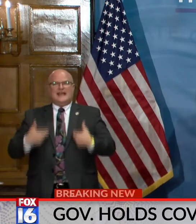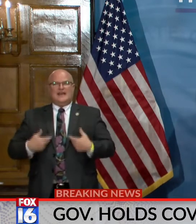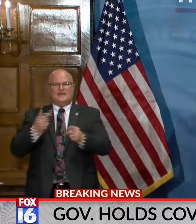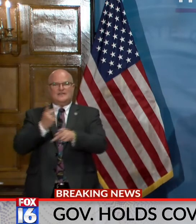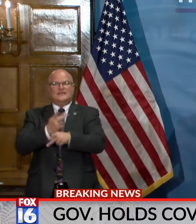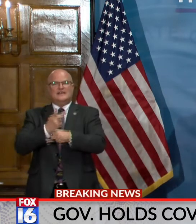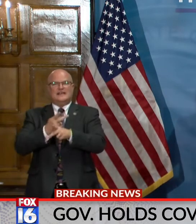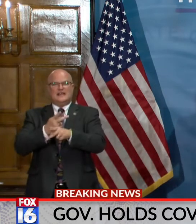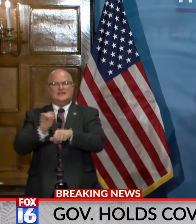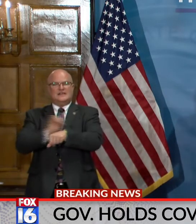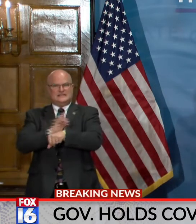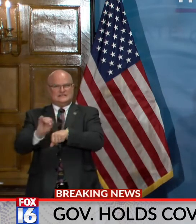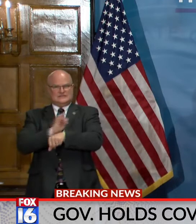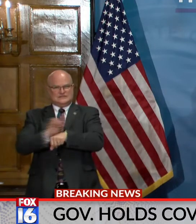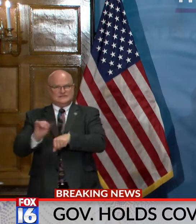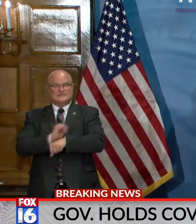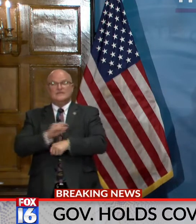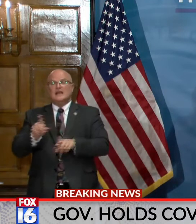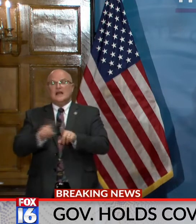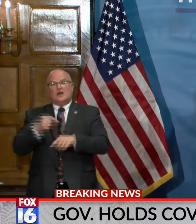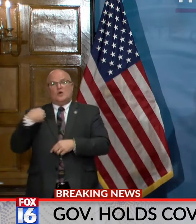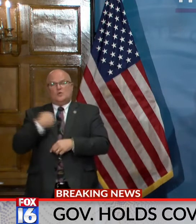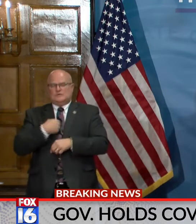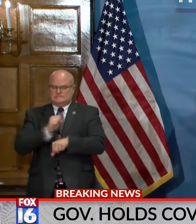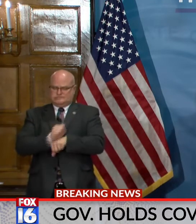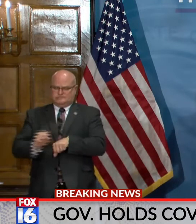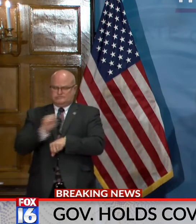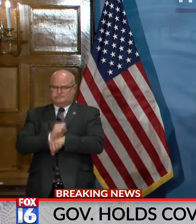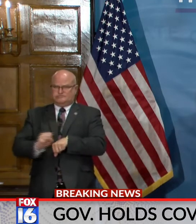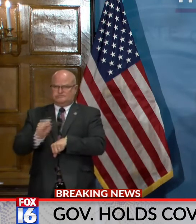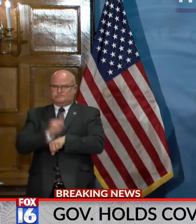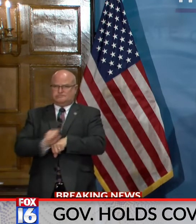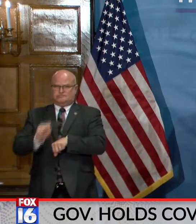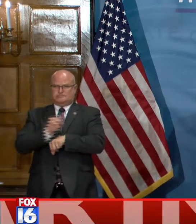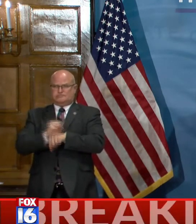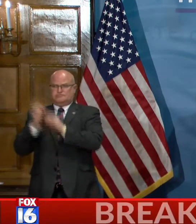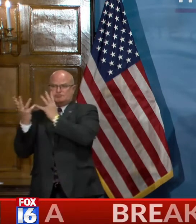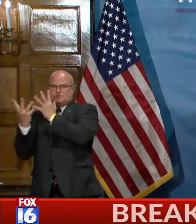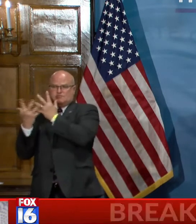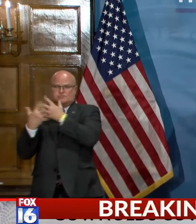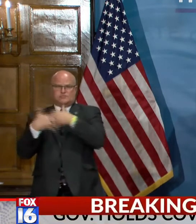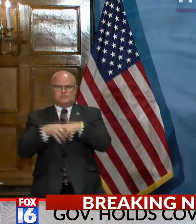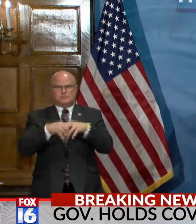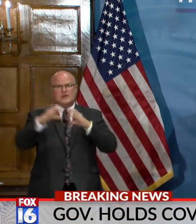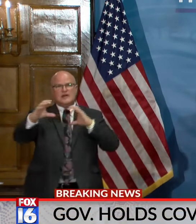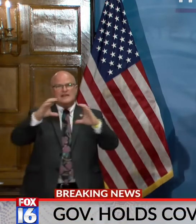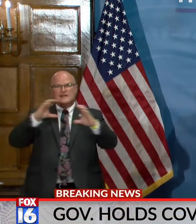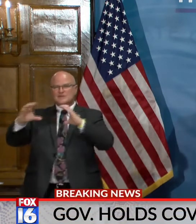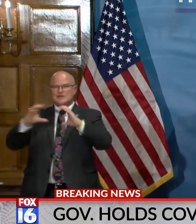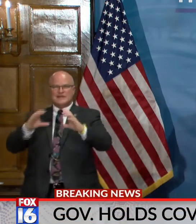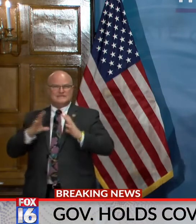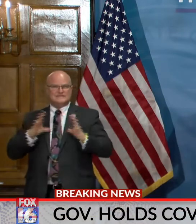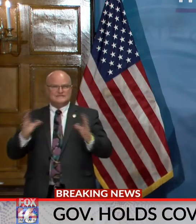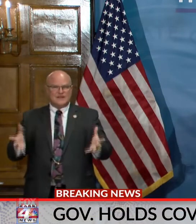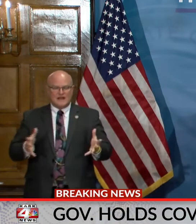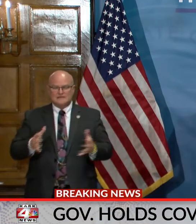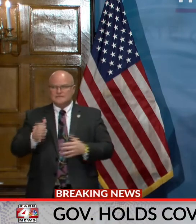industry, as we are working really well together, communicating in this